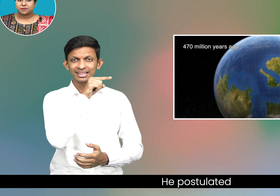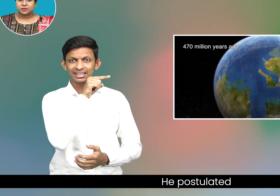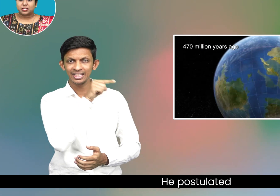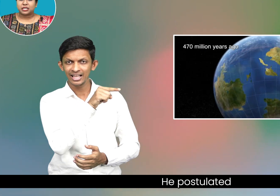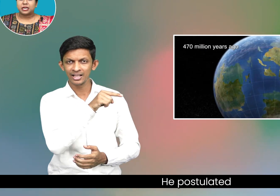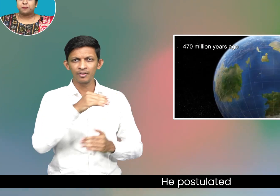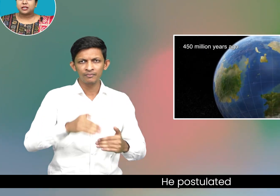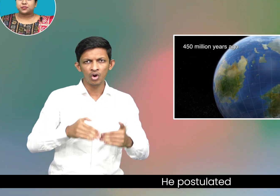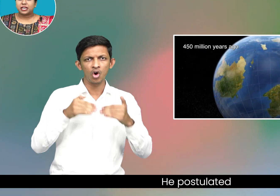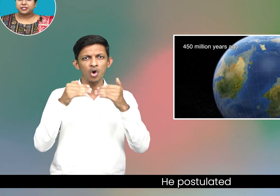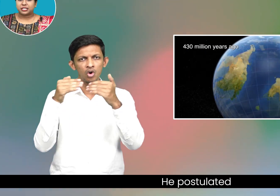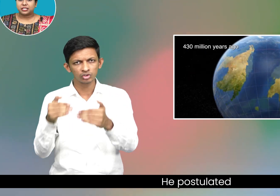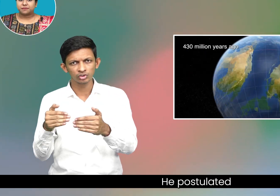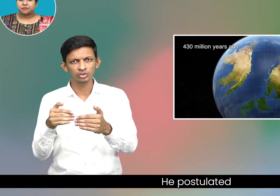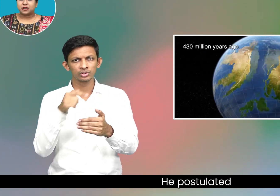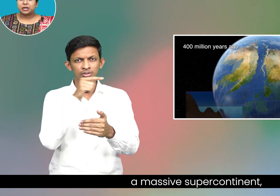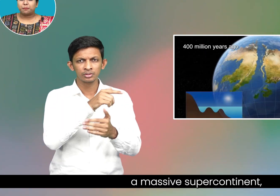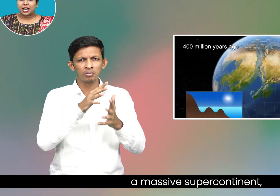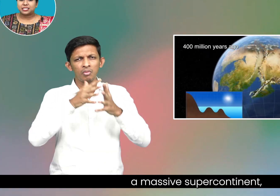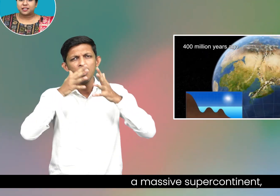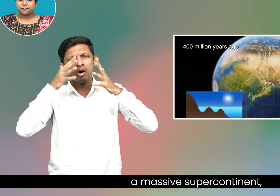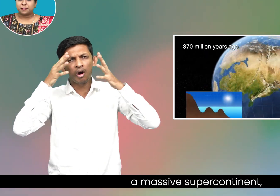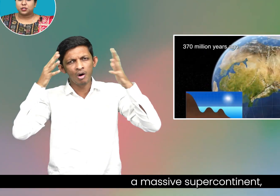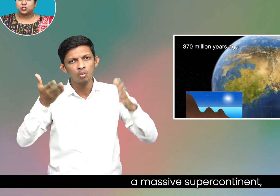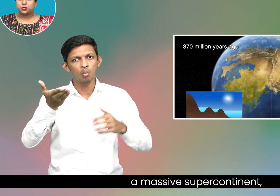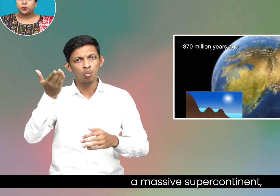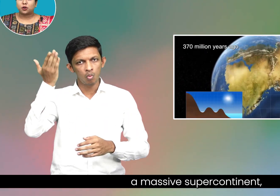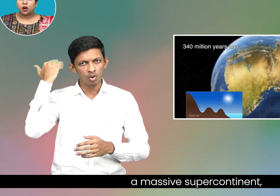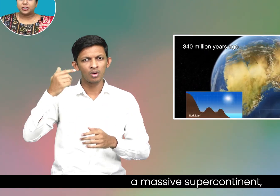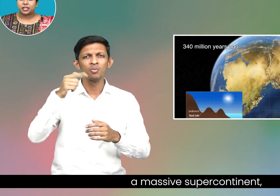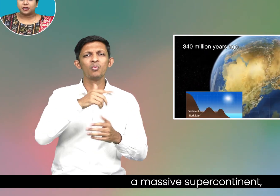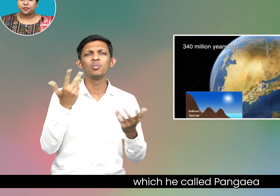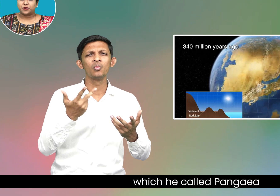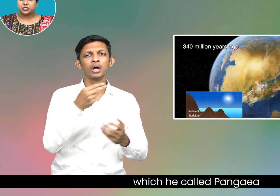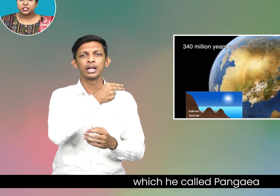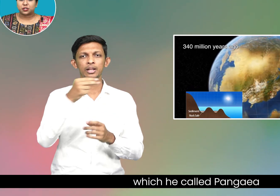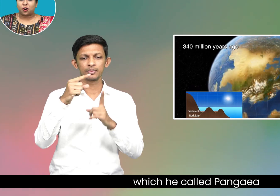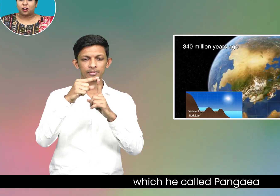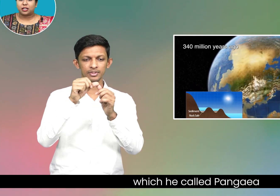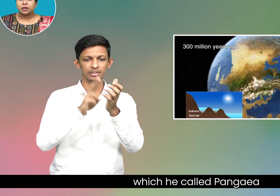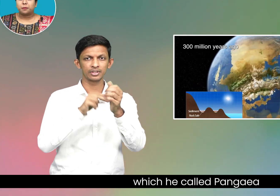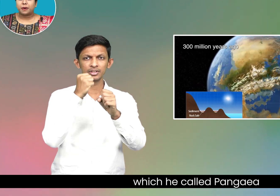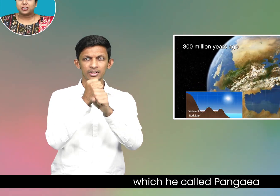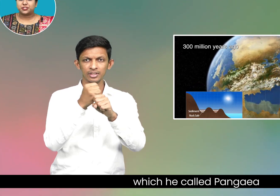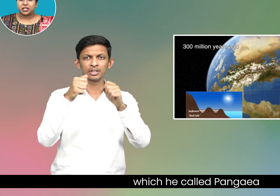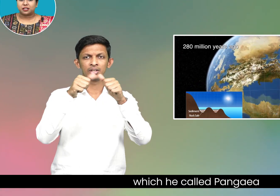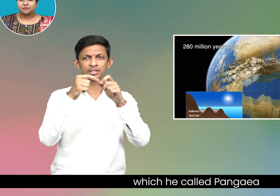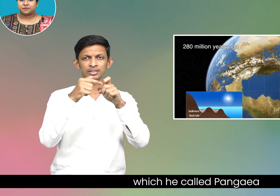He pastulated a massive supercontinent which is called